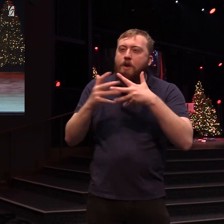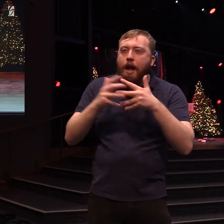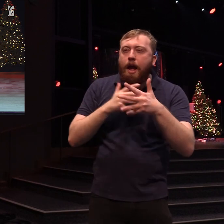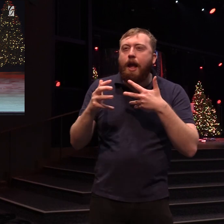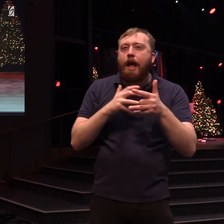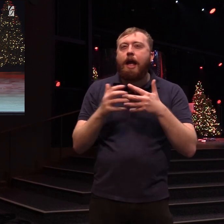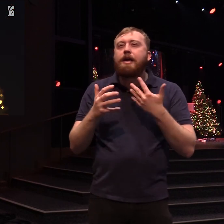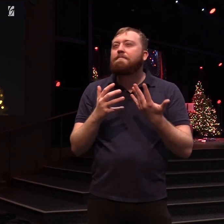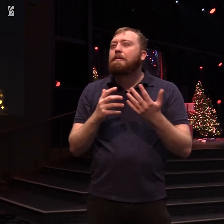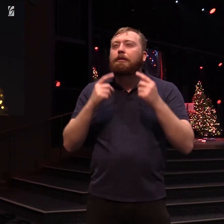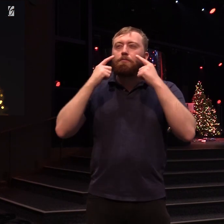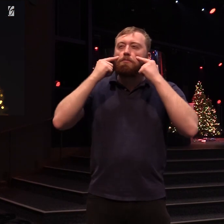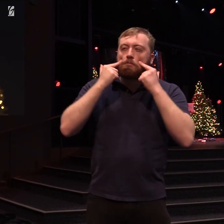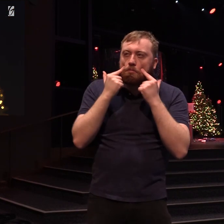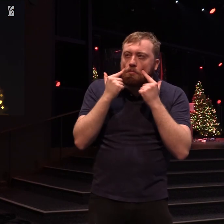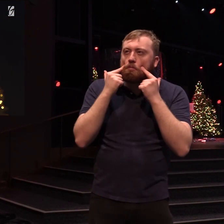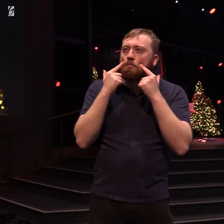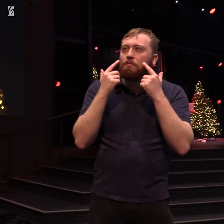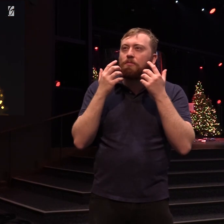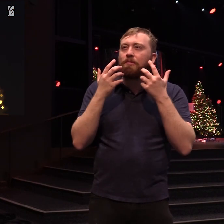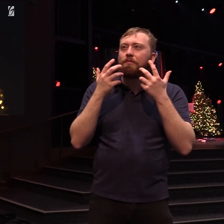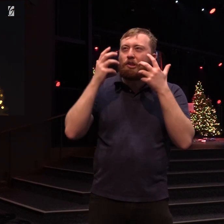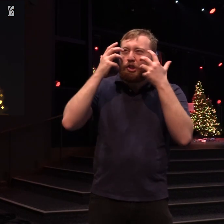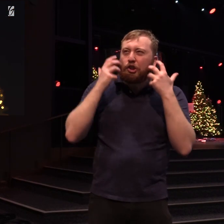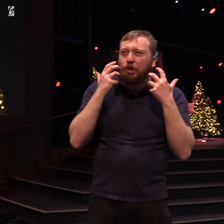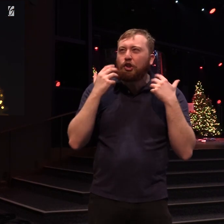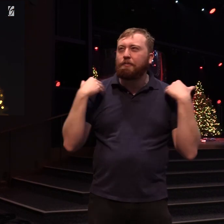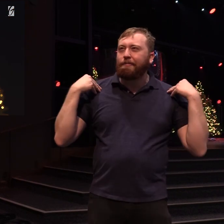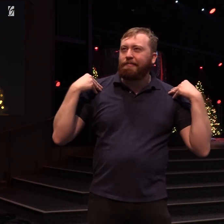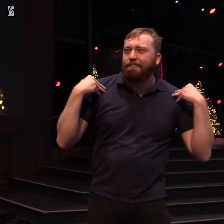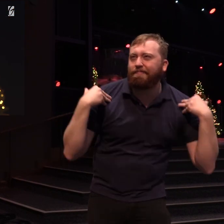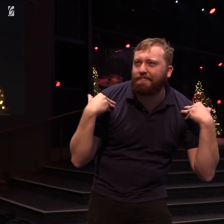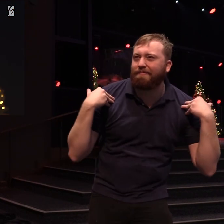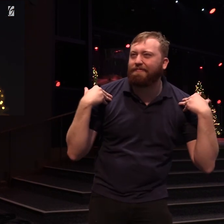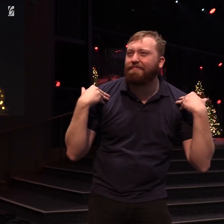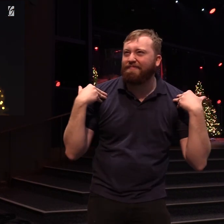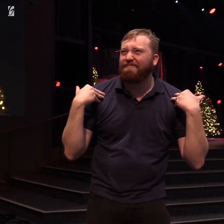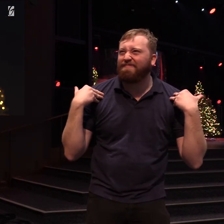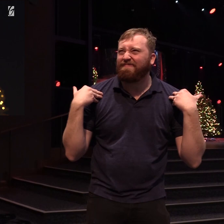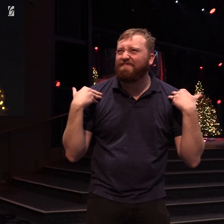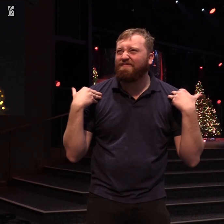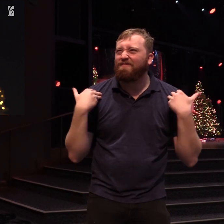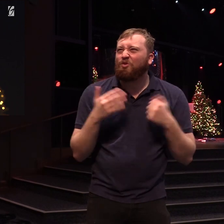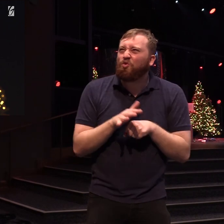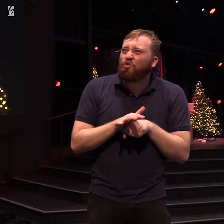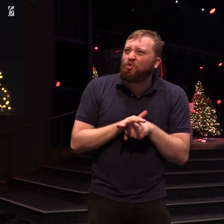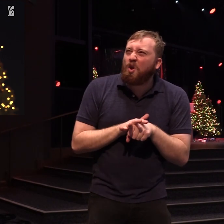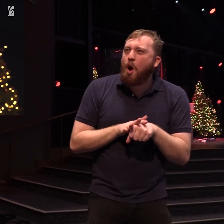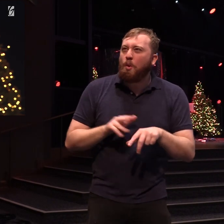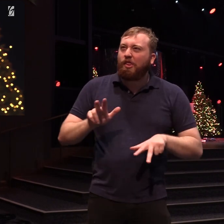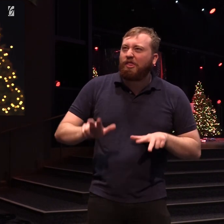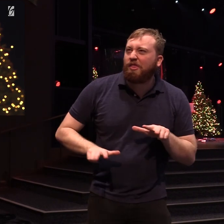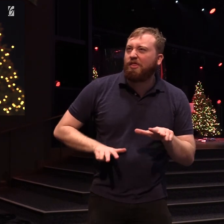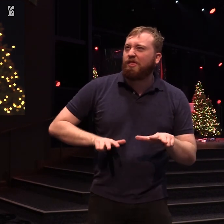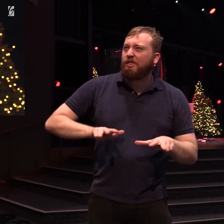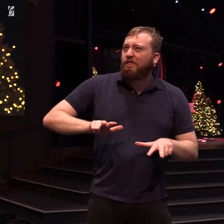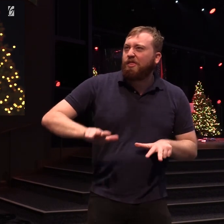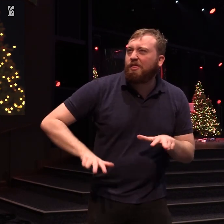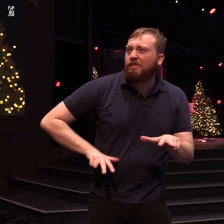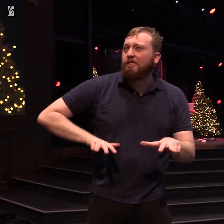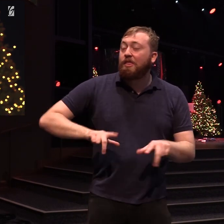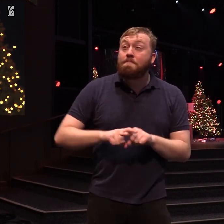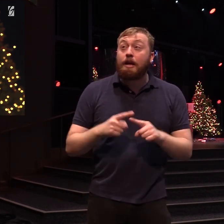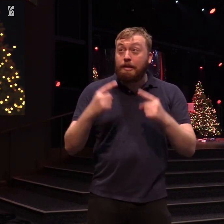face, wrinkled, shoulders a bit stooped, step a bit slow, but eyes ever